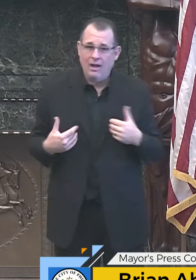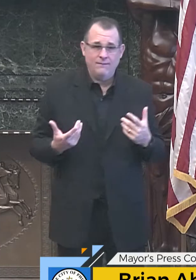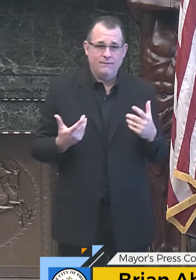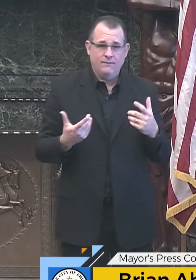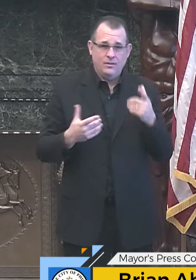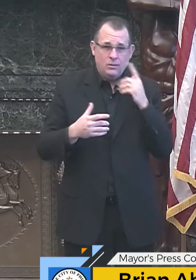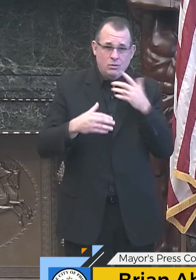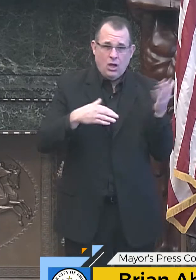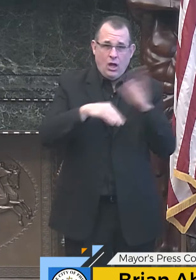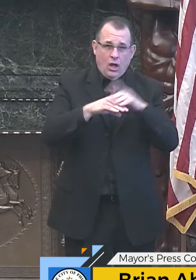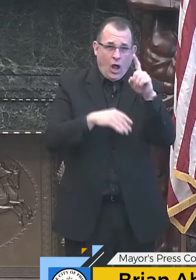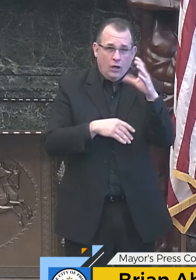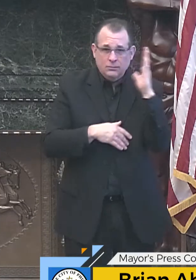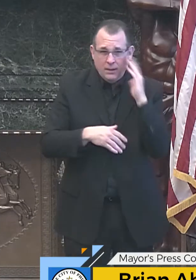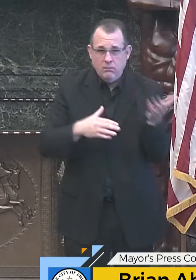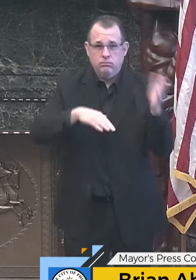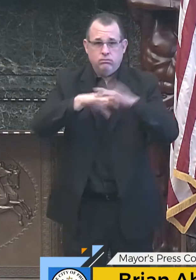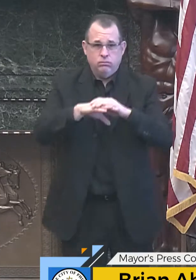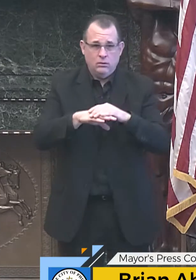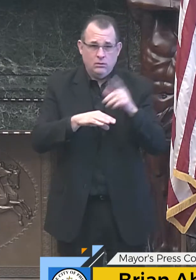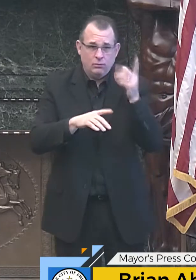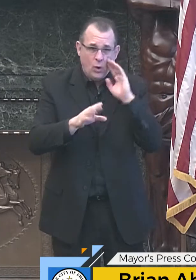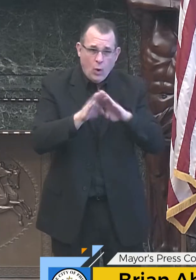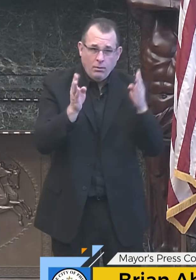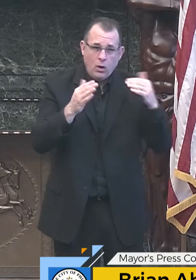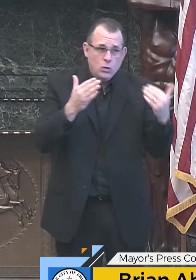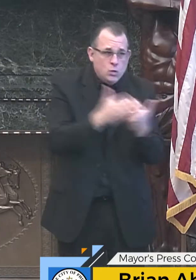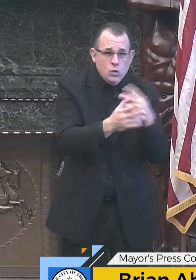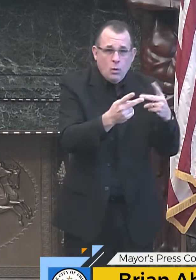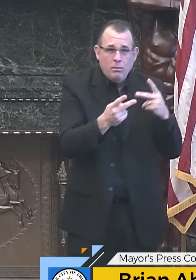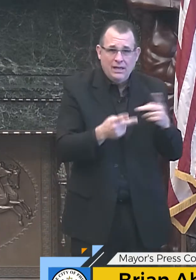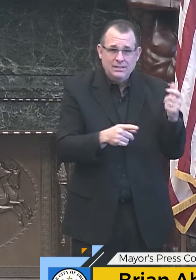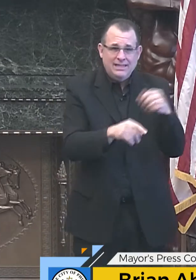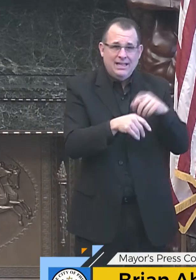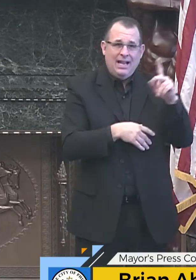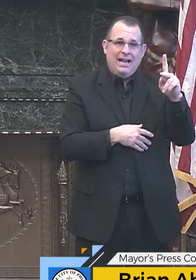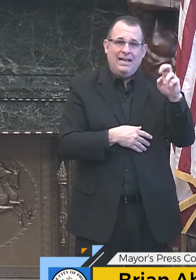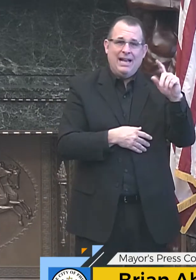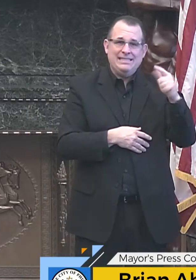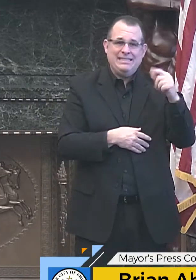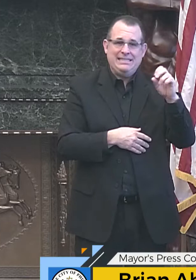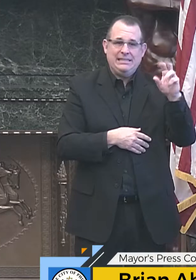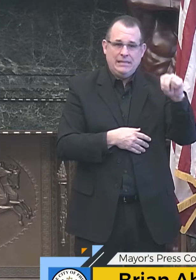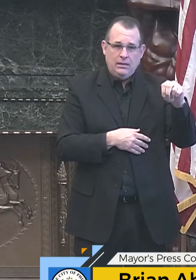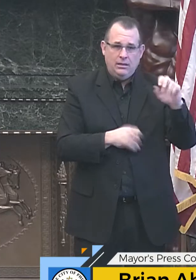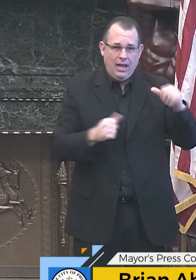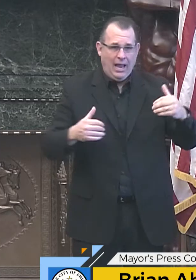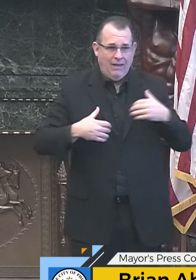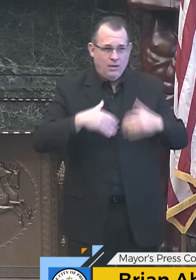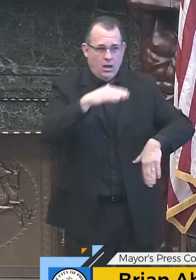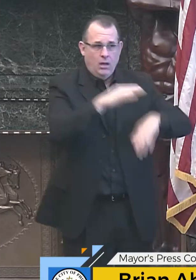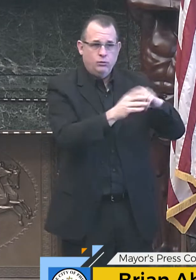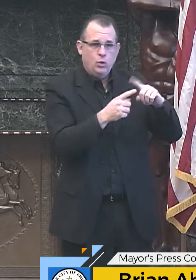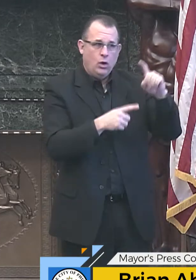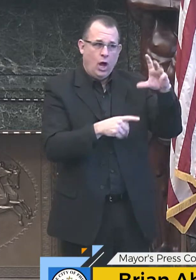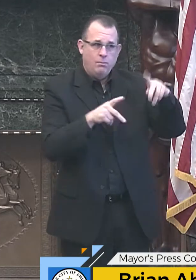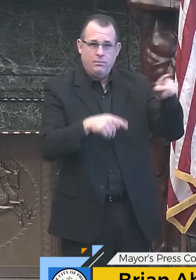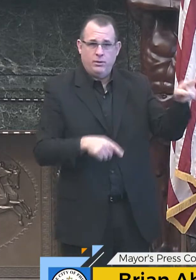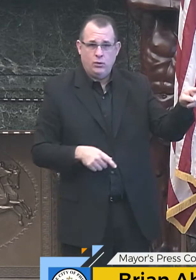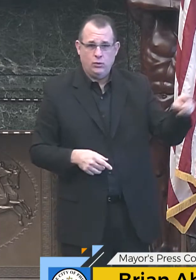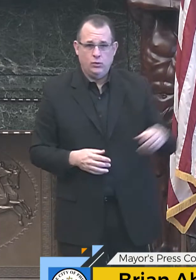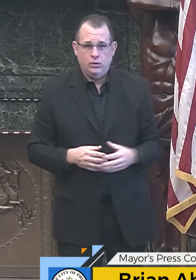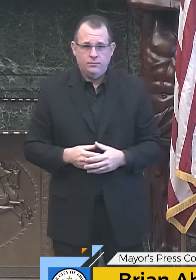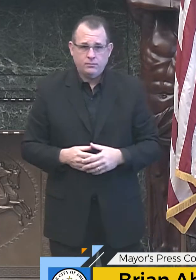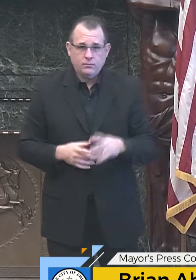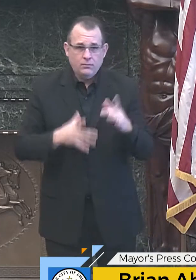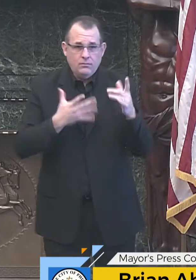to open a new low-barrier site in Kensington that could house 100 individuals. Intake is open, with reduced